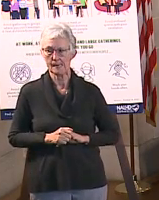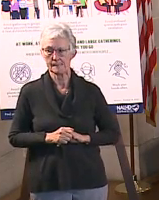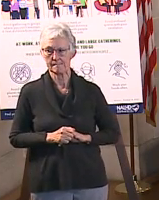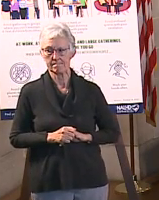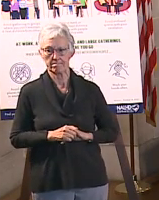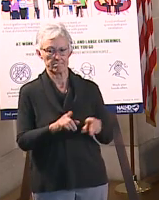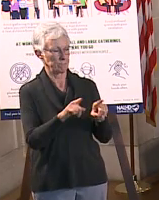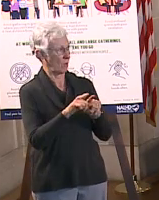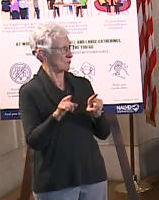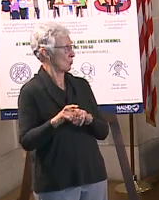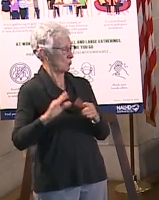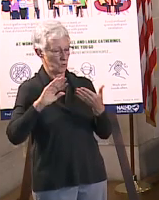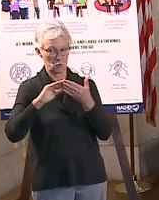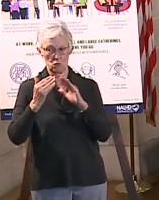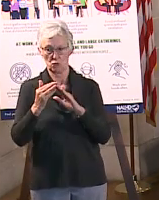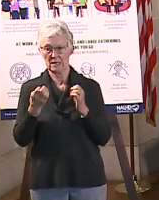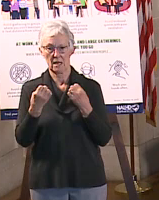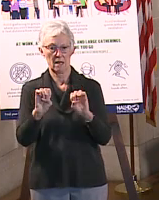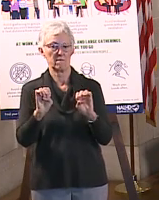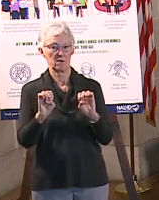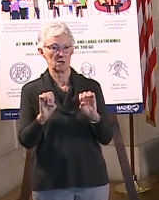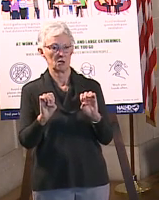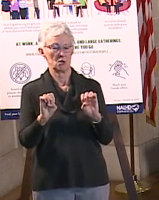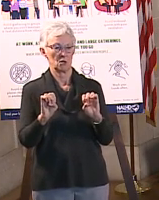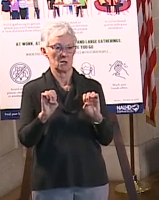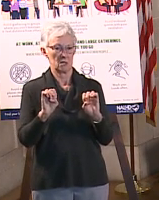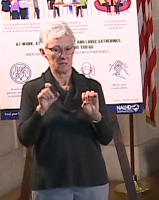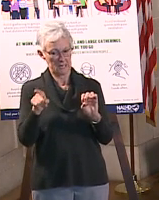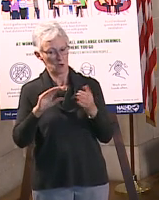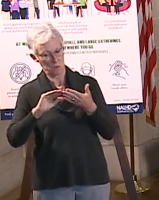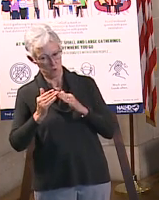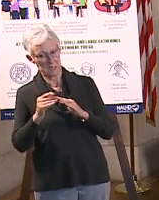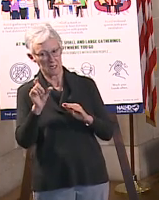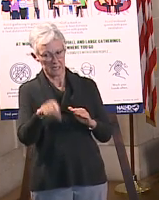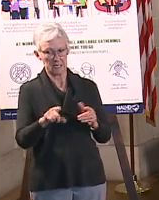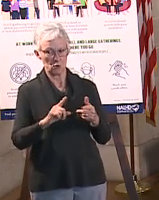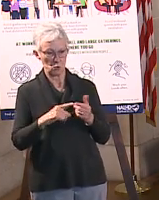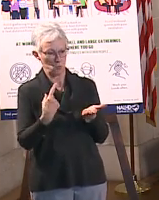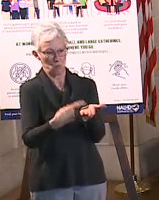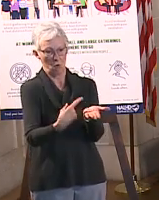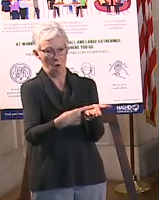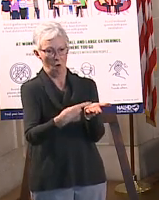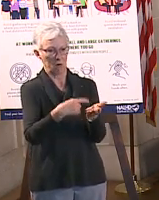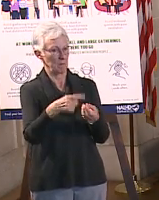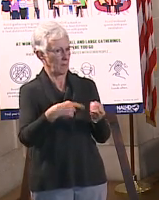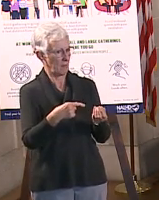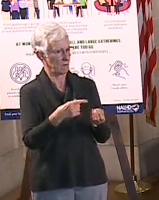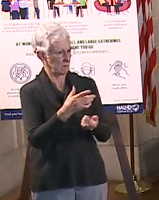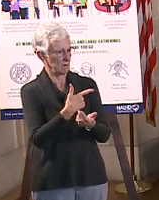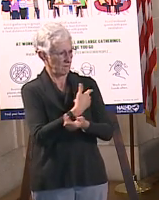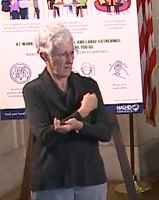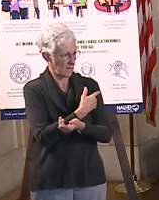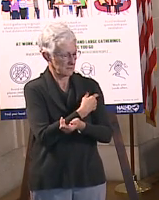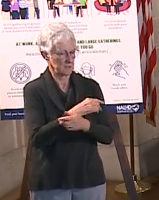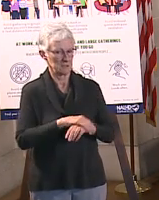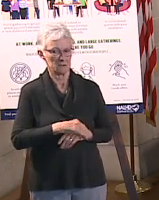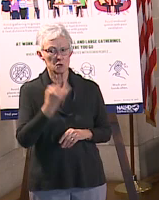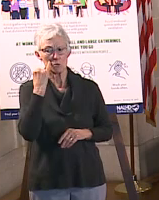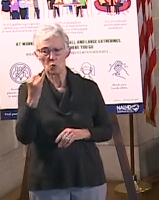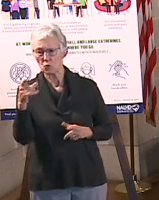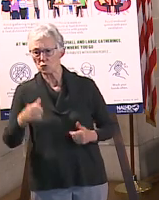well, and part of their plan is to transition into vaccine, talking about the vaccine as well. They've been, you know, if you're in, say, the Omaha